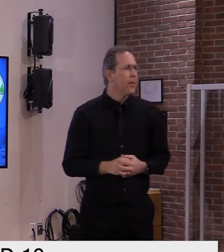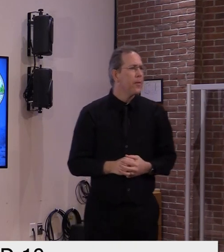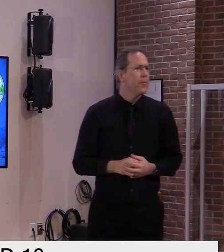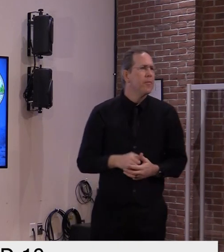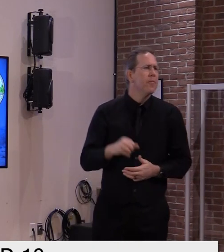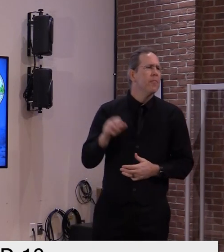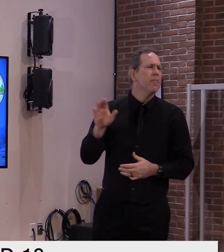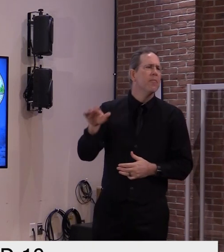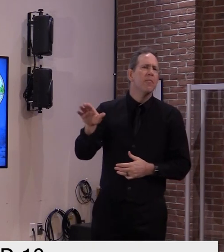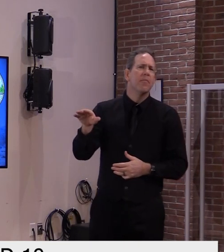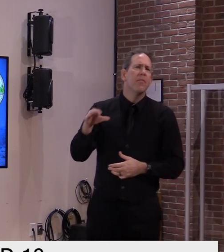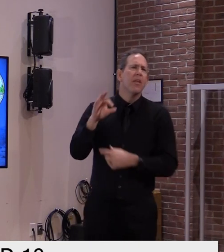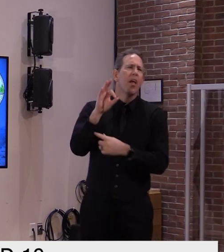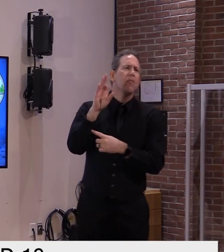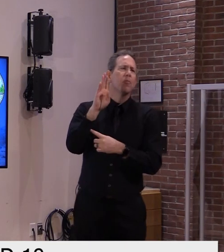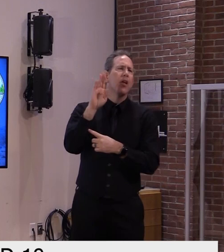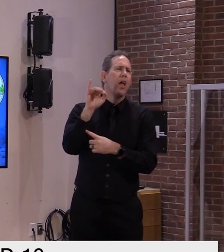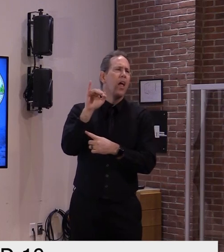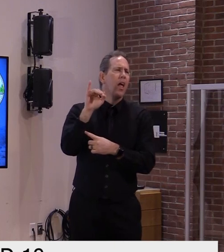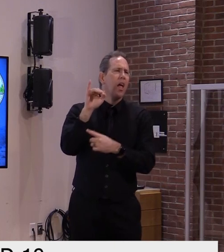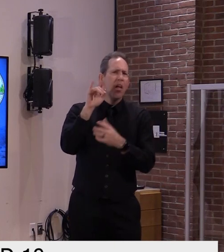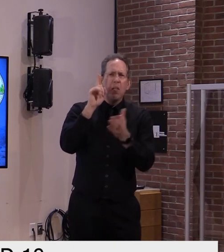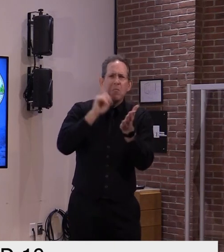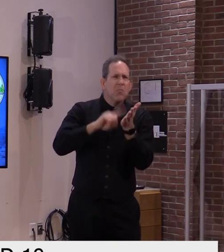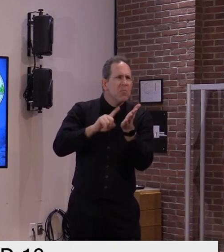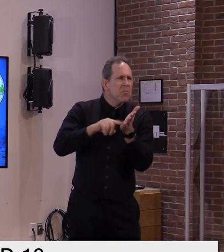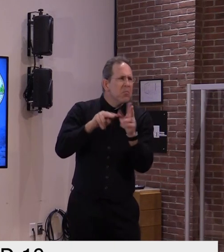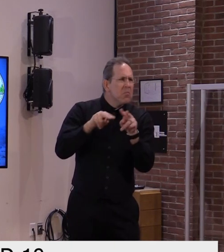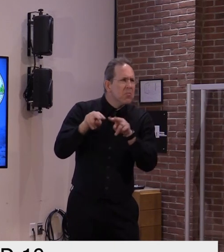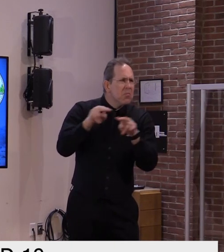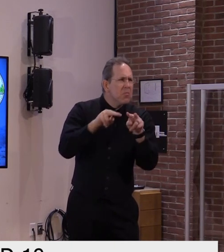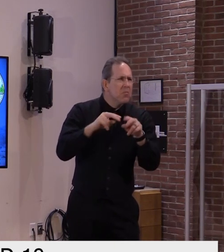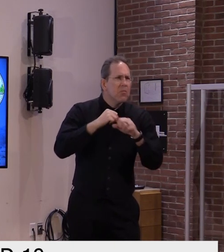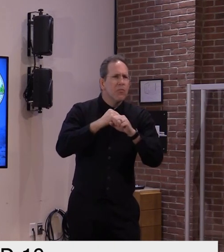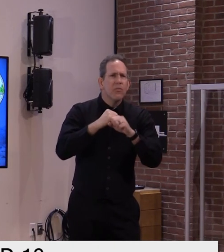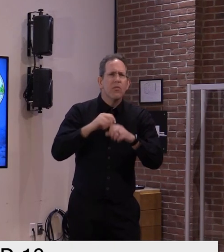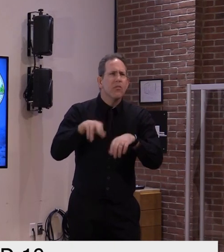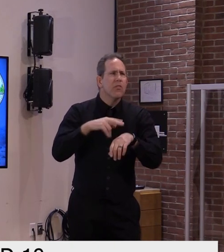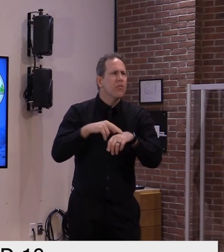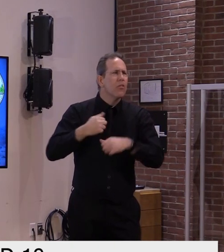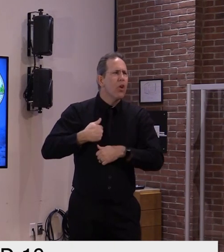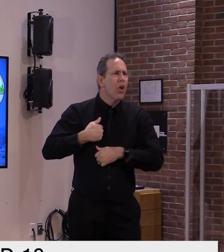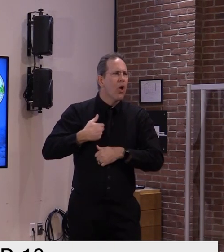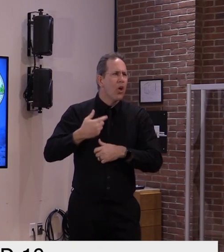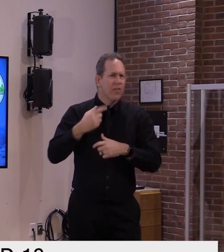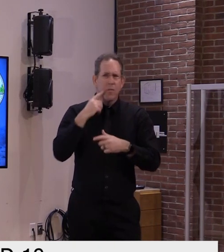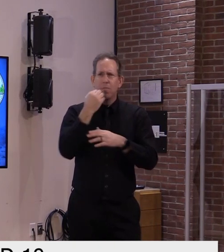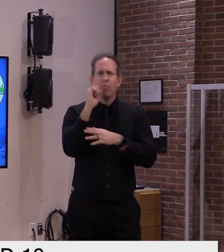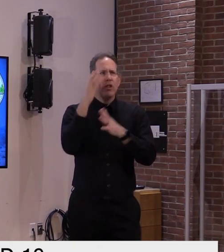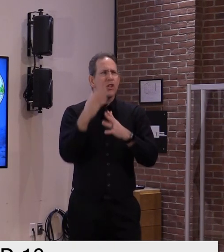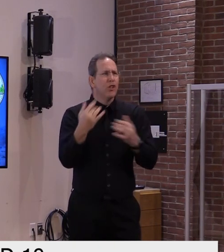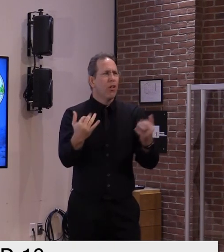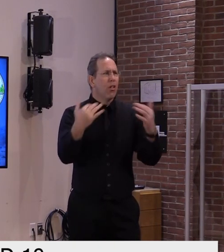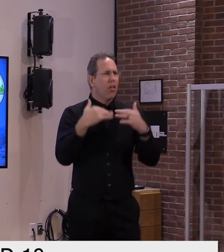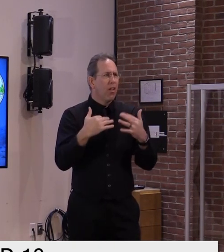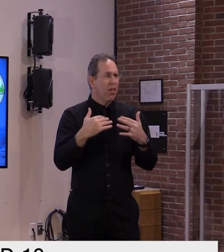police, as you know, are tracking potentially armed protests in all 50 states. including here in